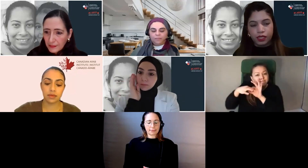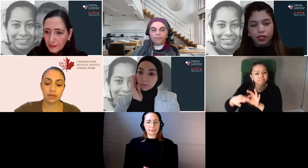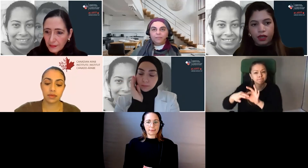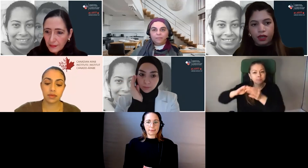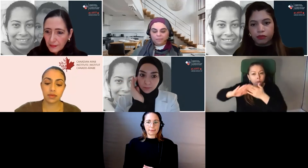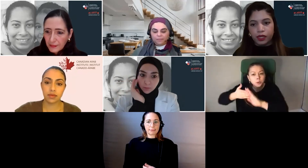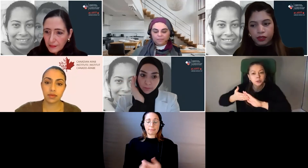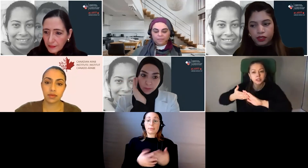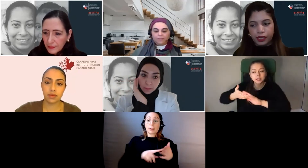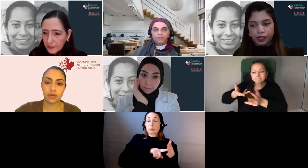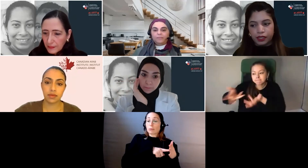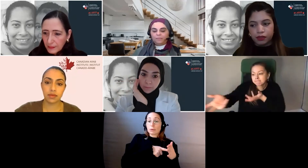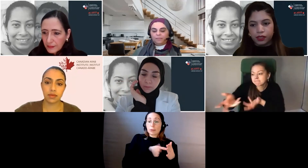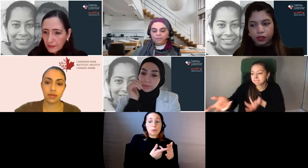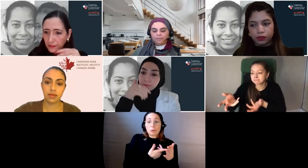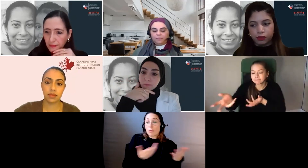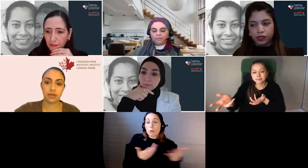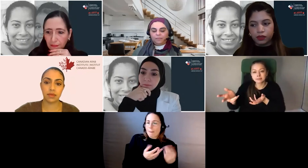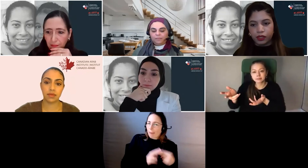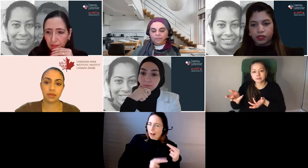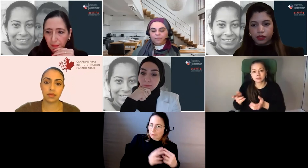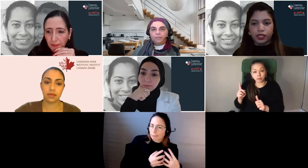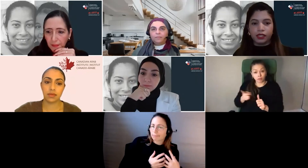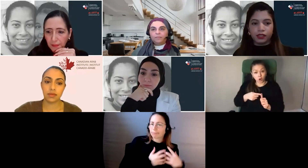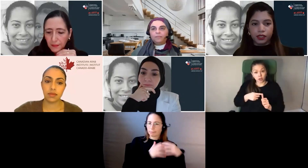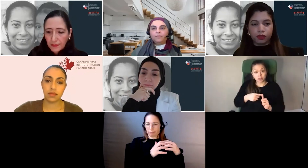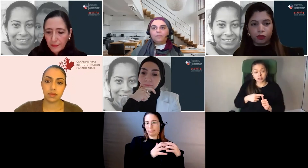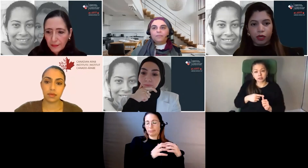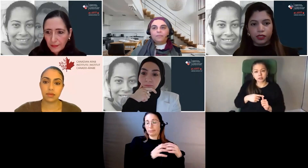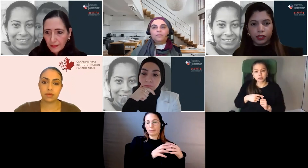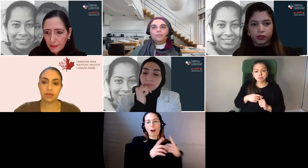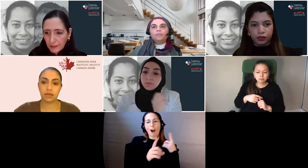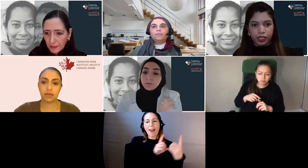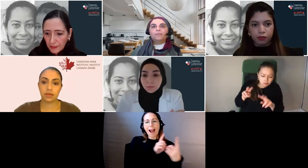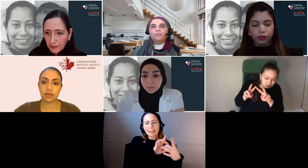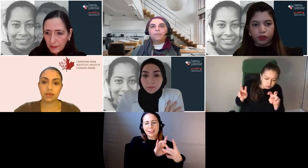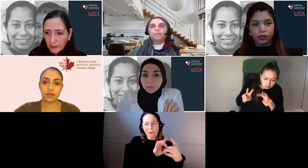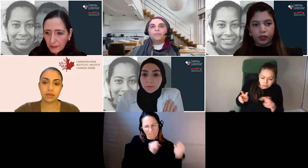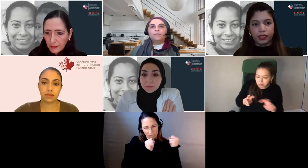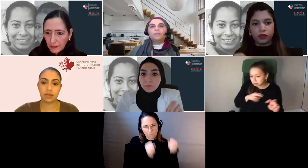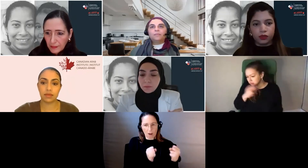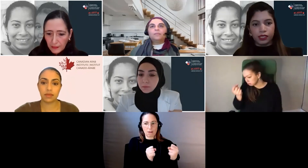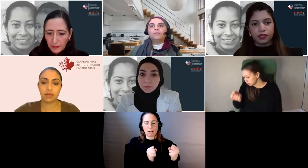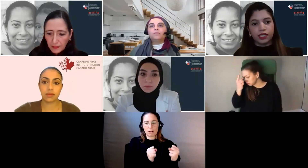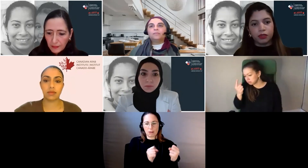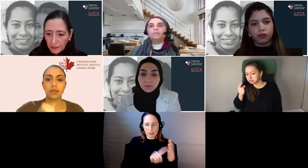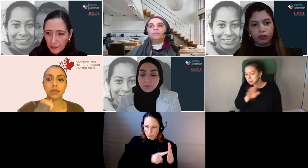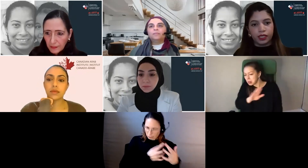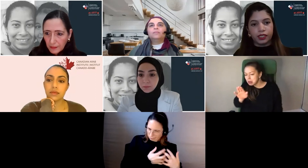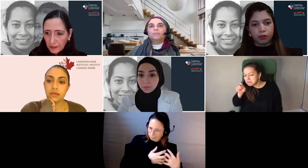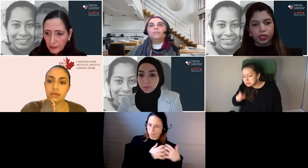serve, understanding that, not just understanding the needs of the population today, but also knowing that those needs